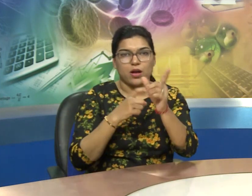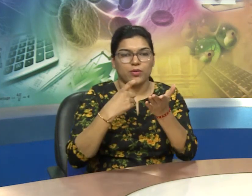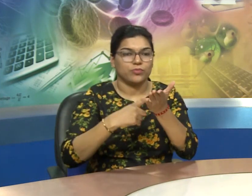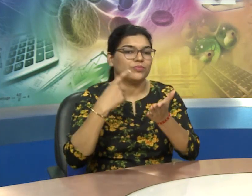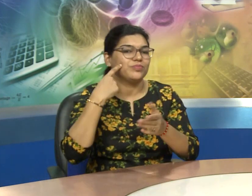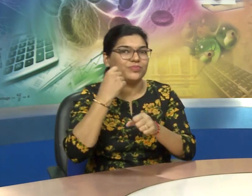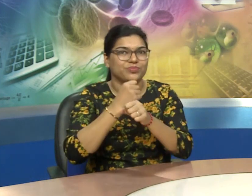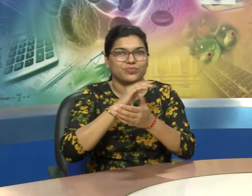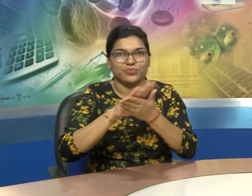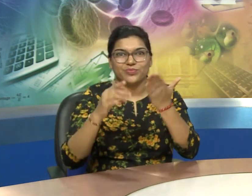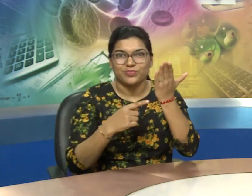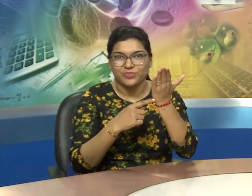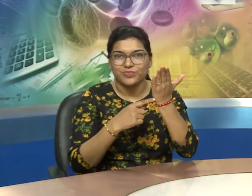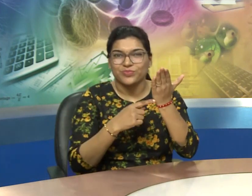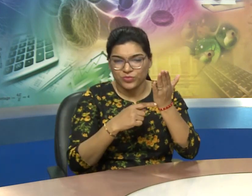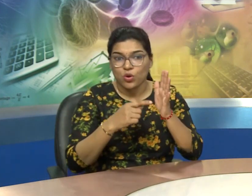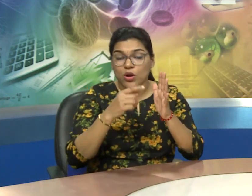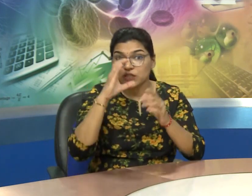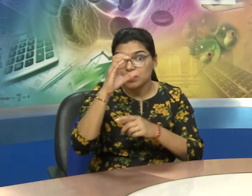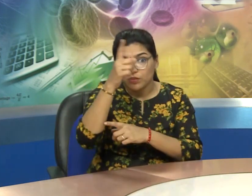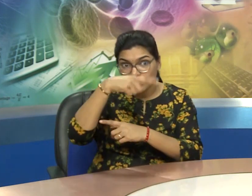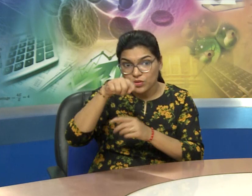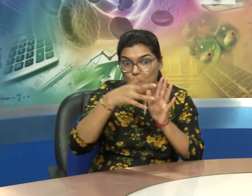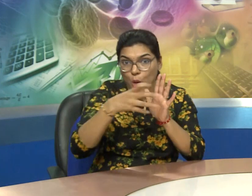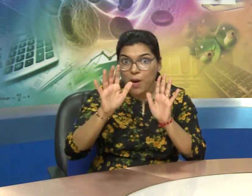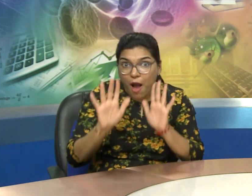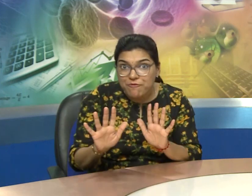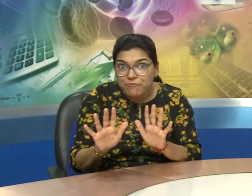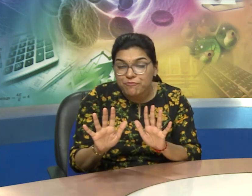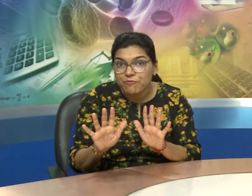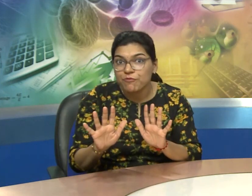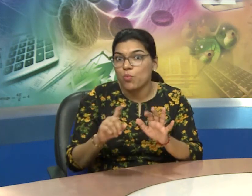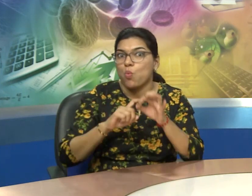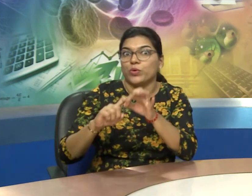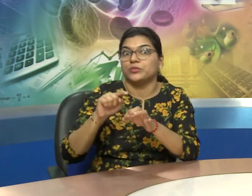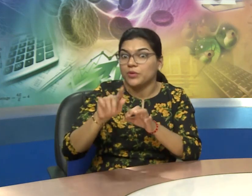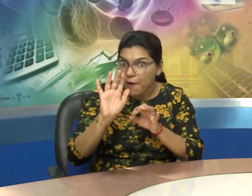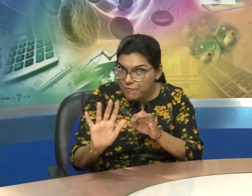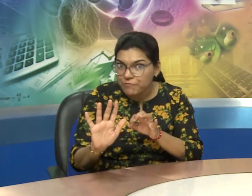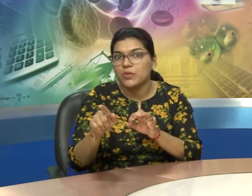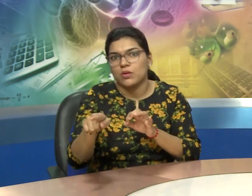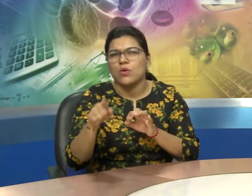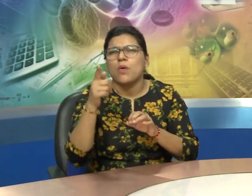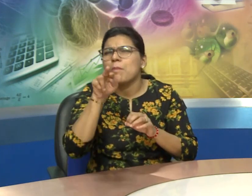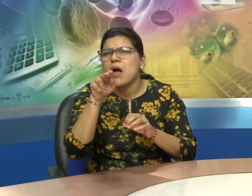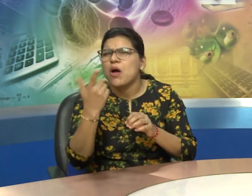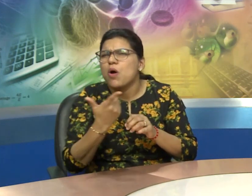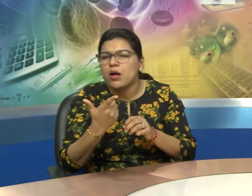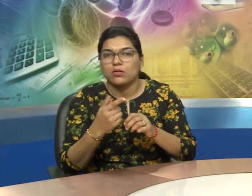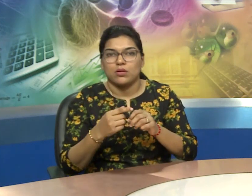one free copy of each book and periodical printed in